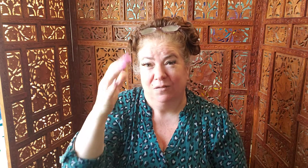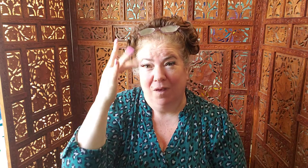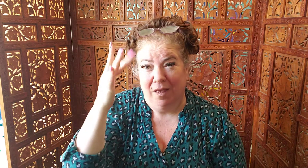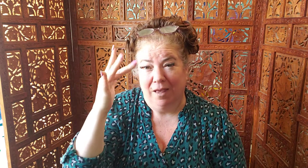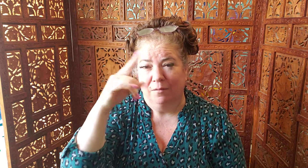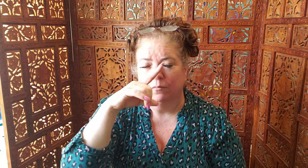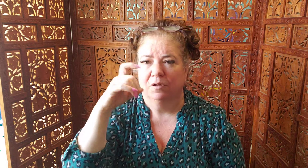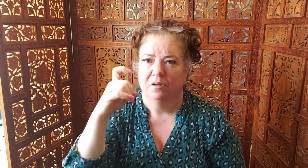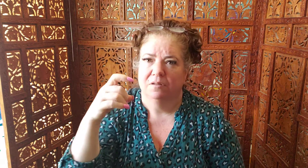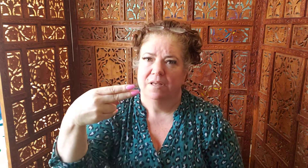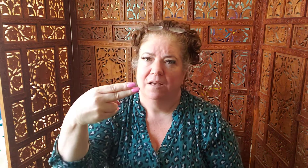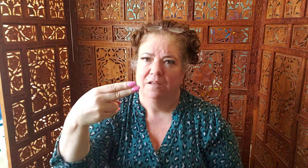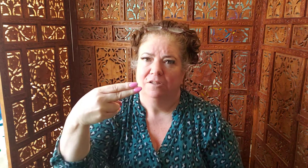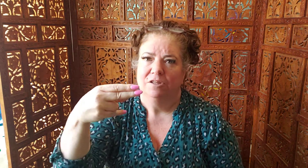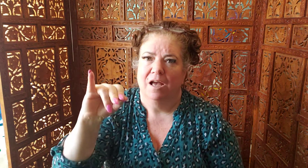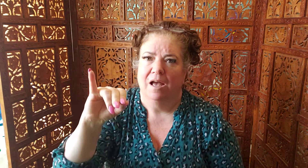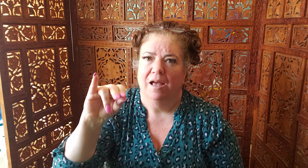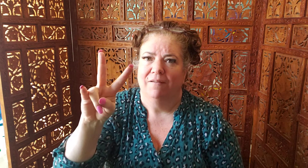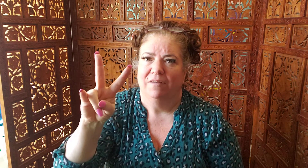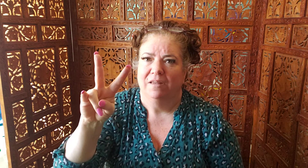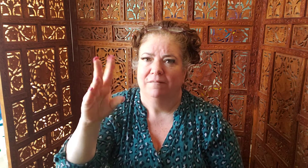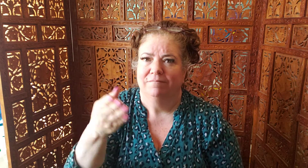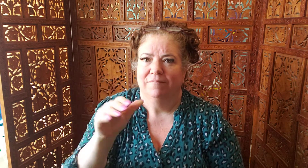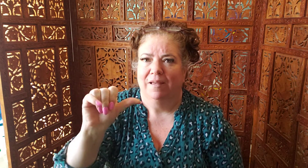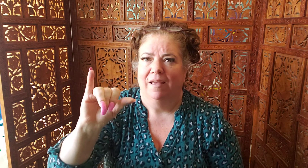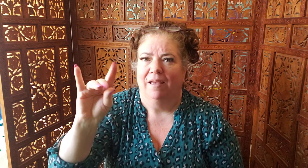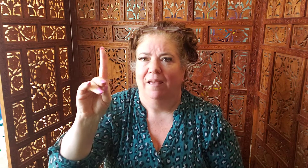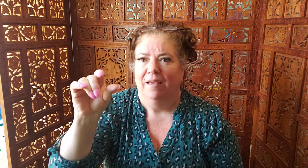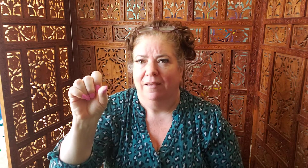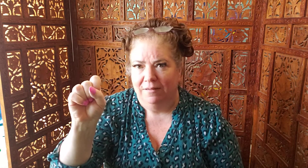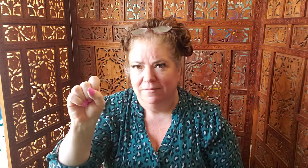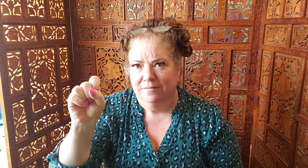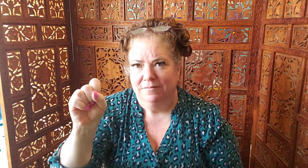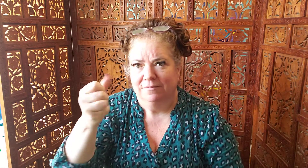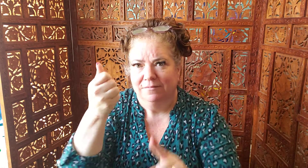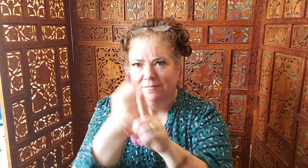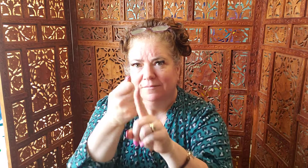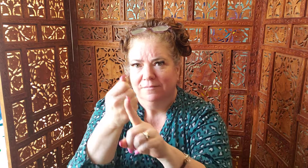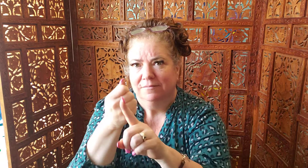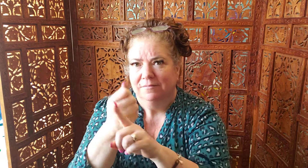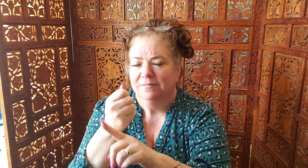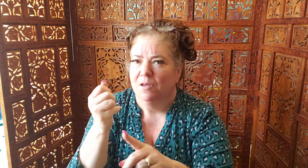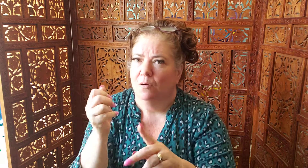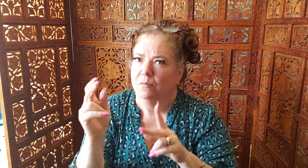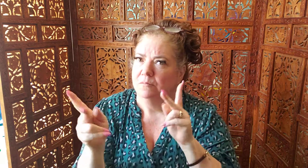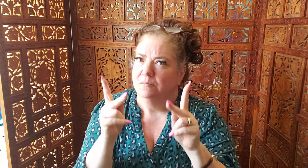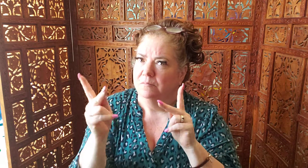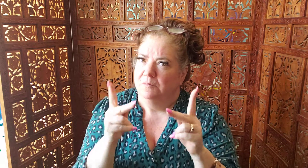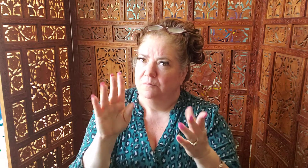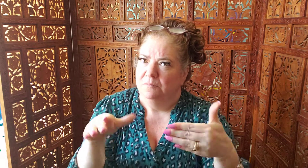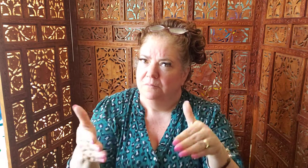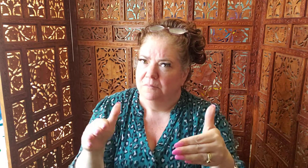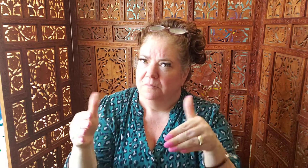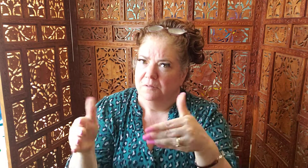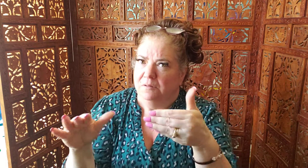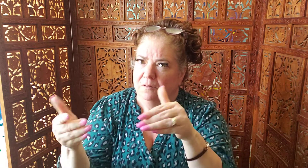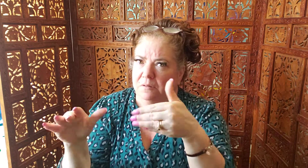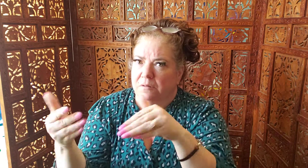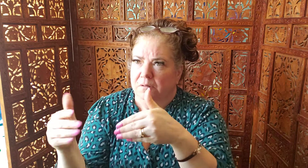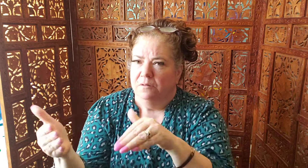talent pool and my own circle of friends on Broadway. Notable Broadway geniuses were cut short by HIV and